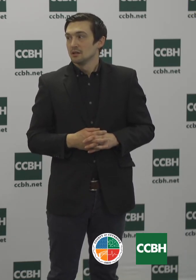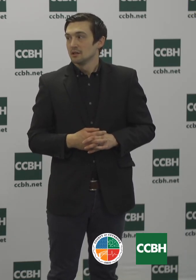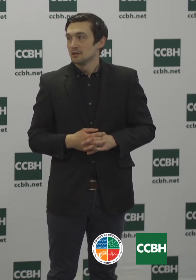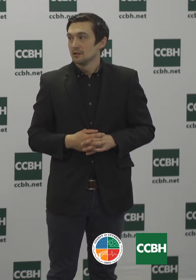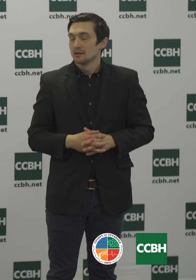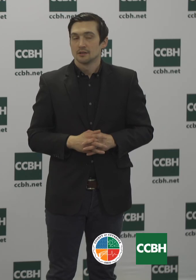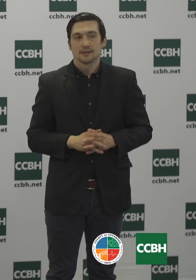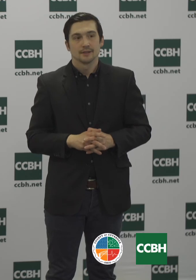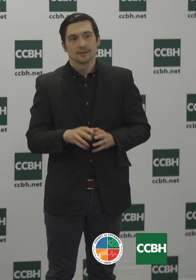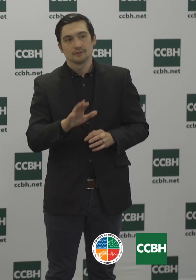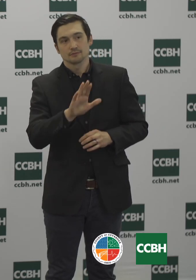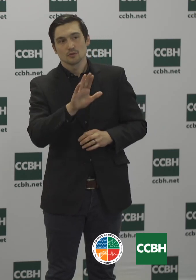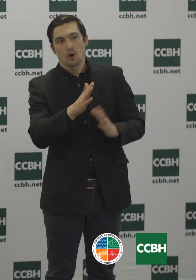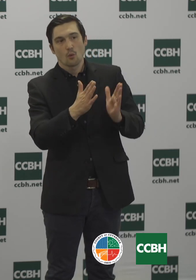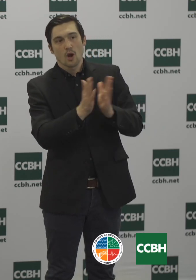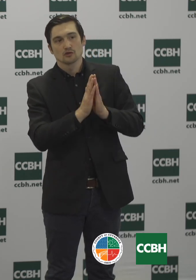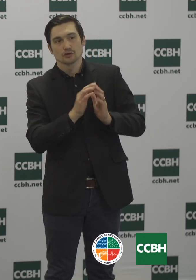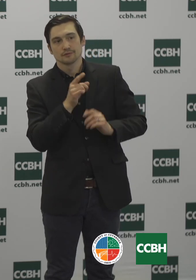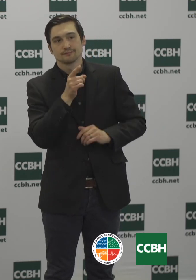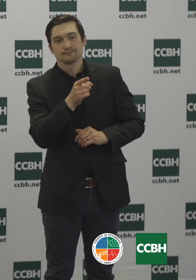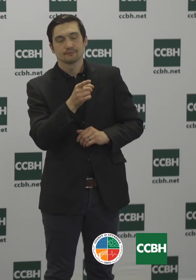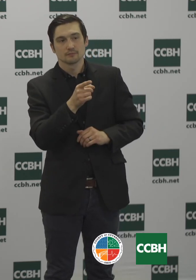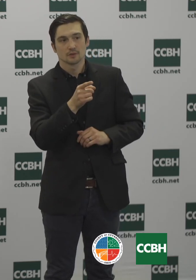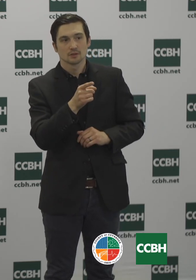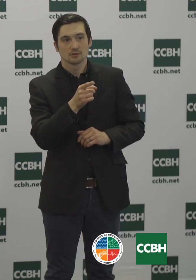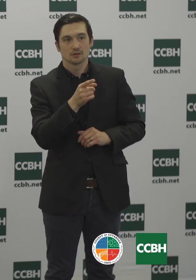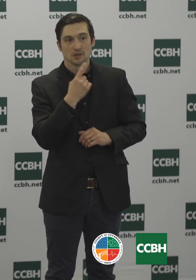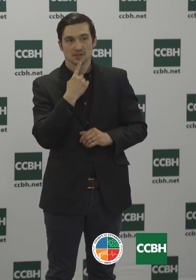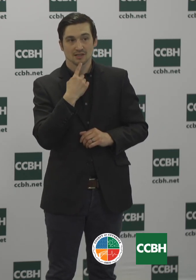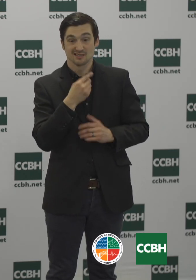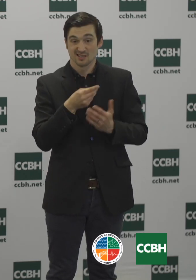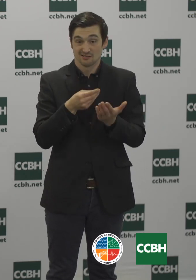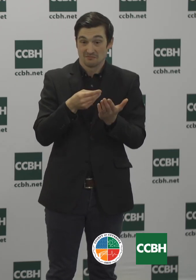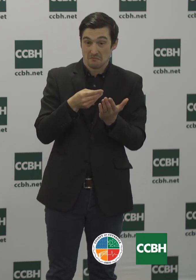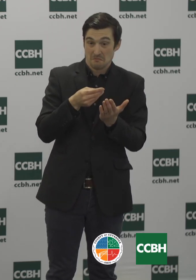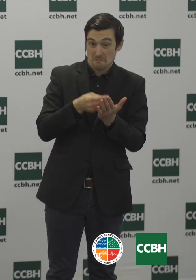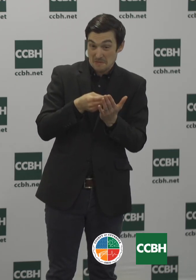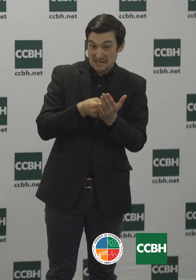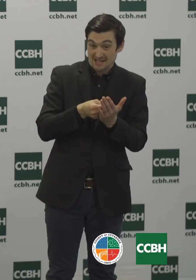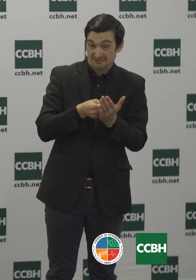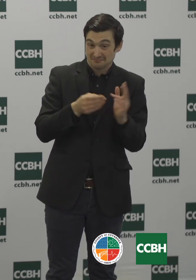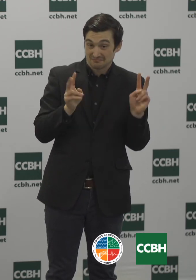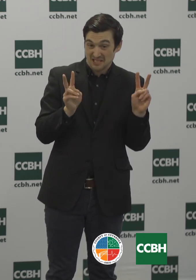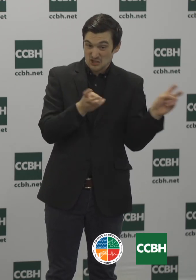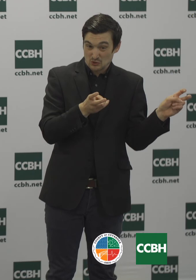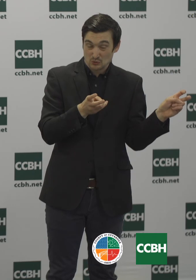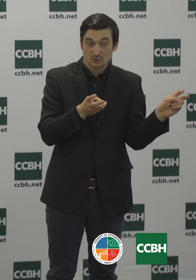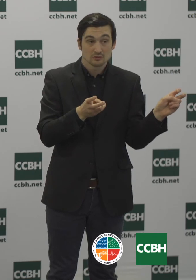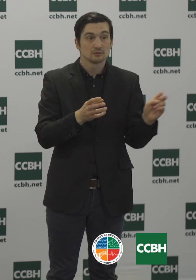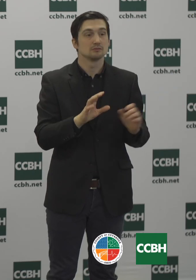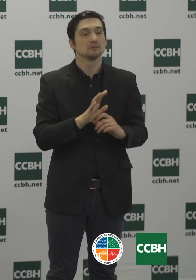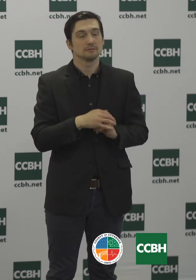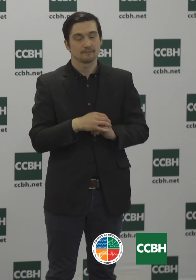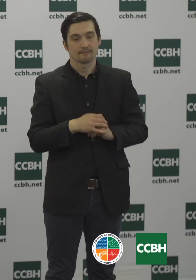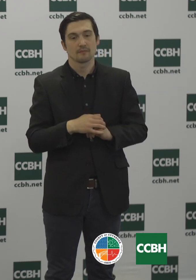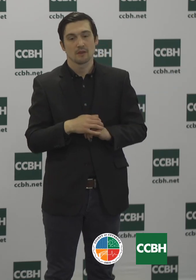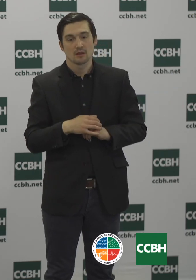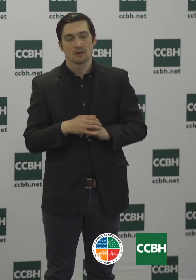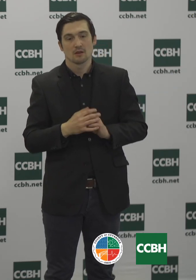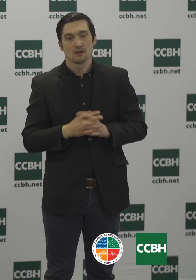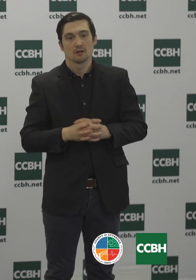back to your question regarding, is it a money issue? initially,